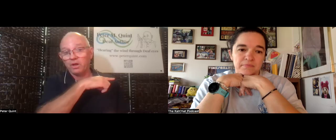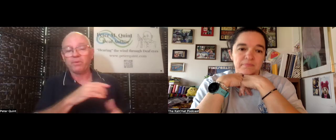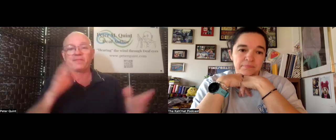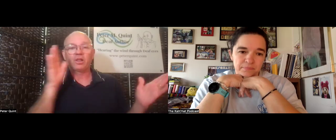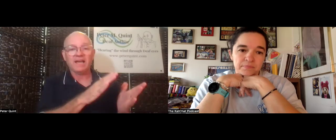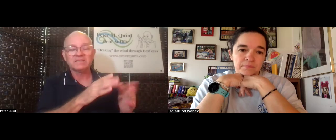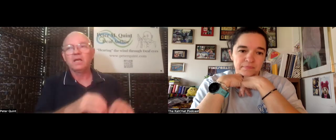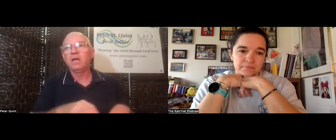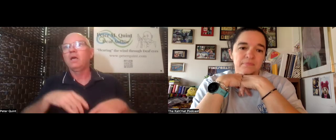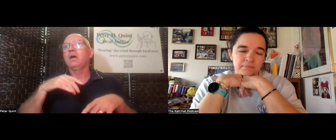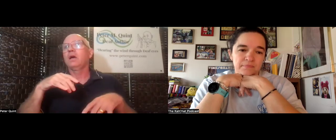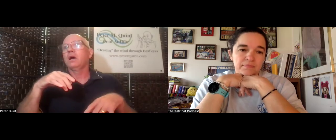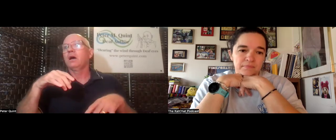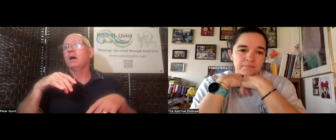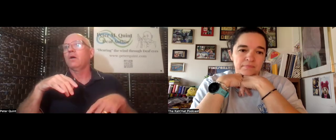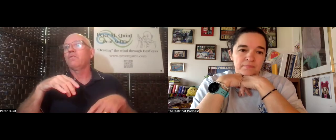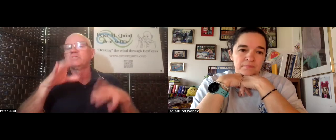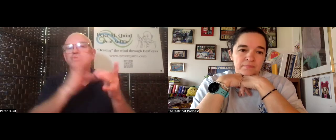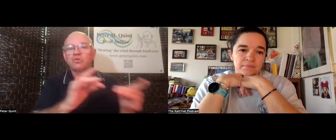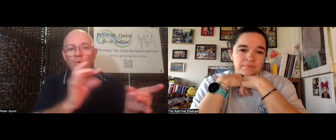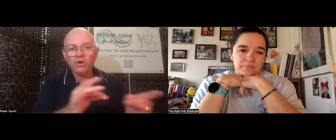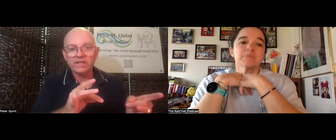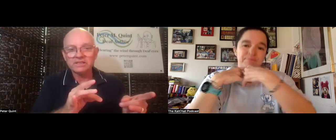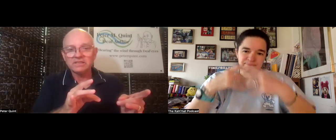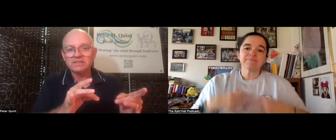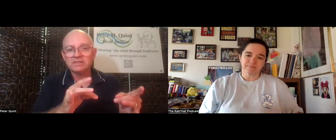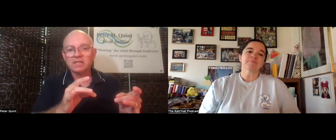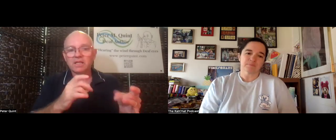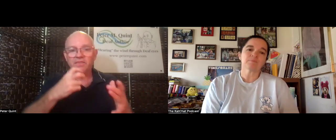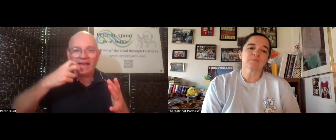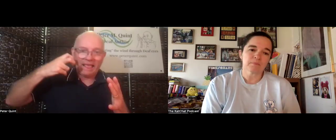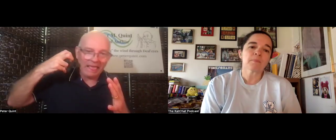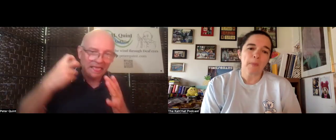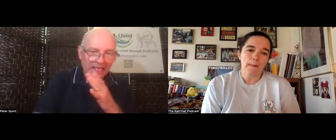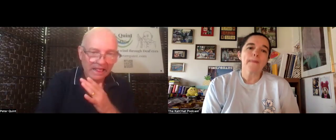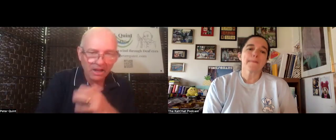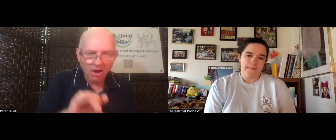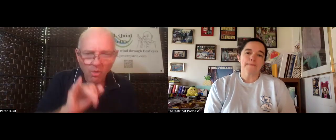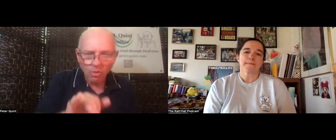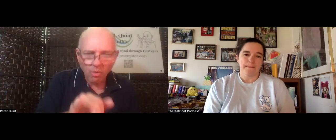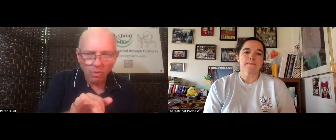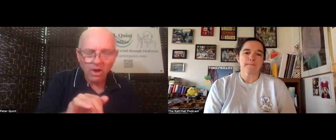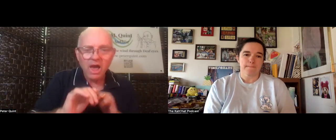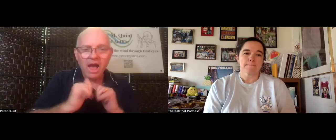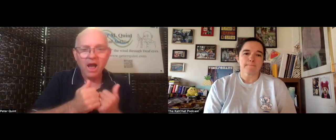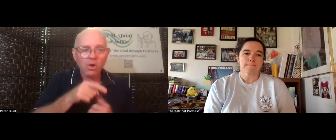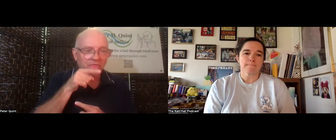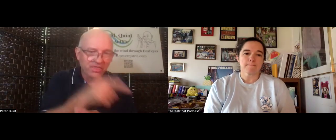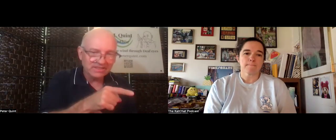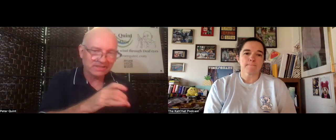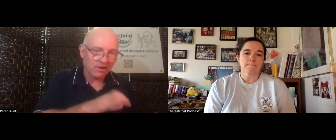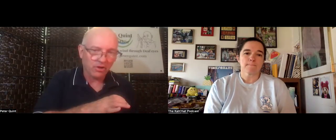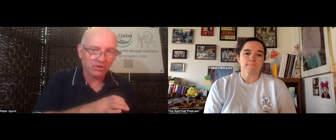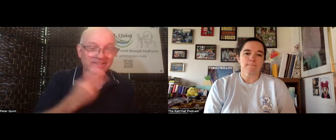out there, but they're less of stories Mm. that ooh,